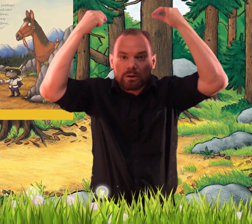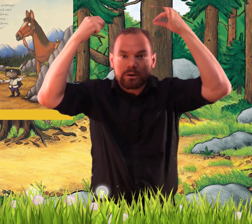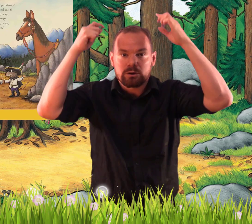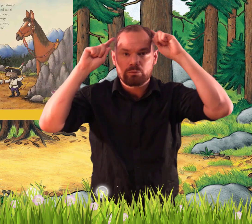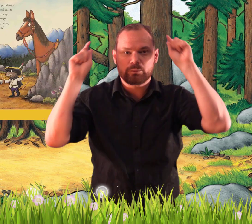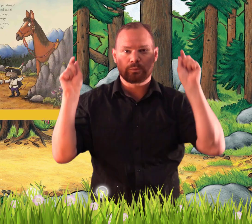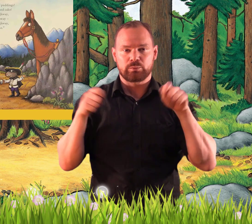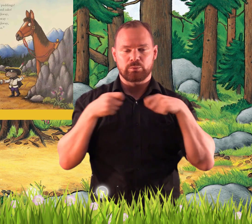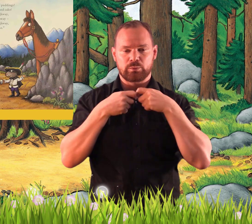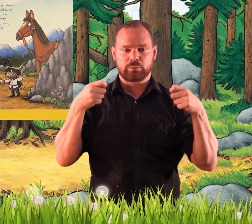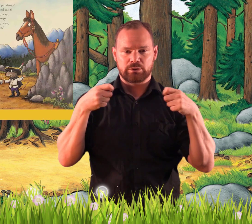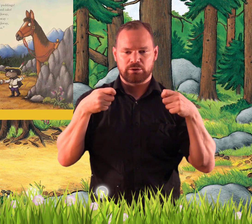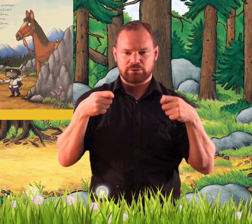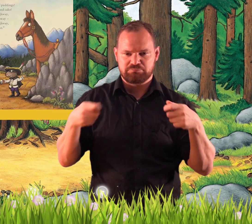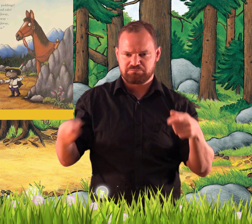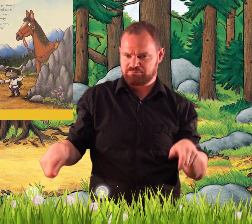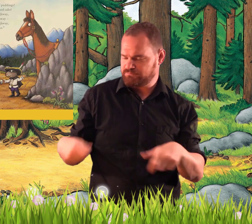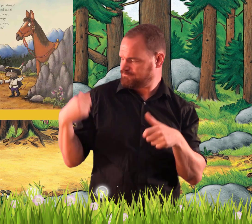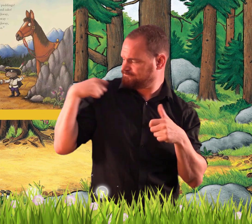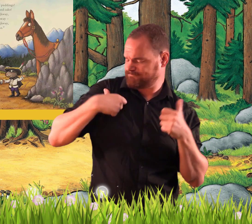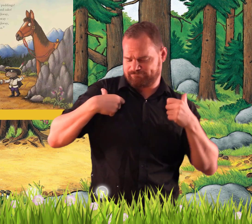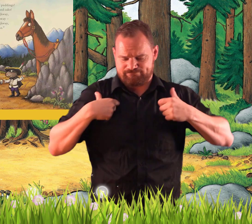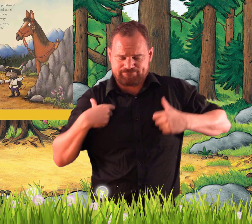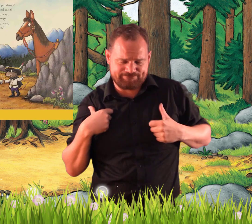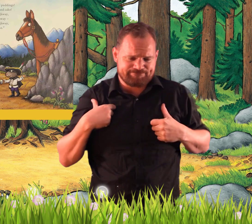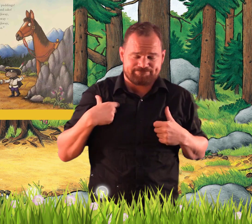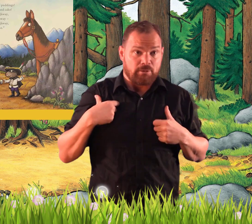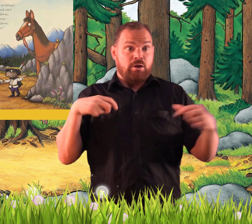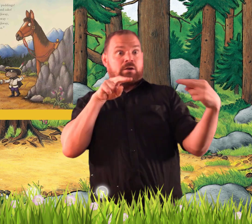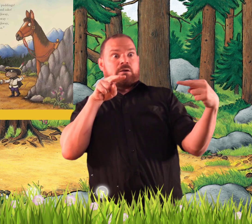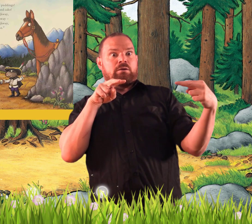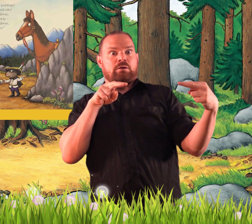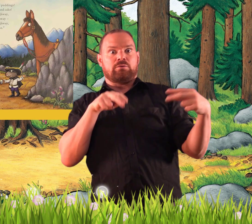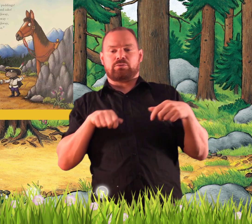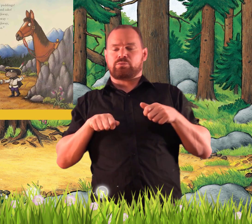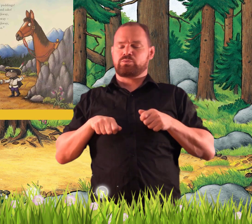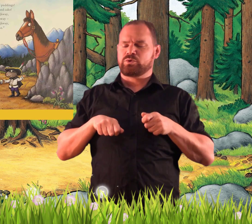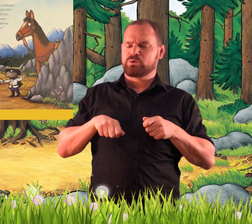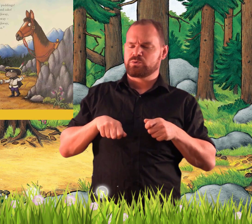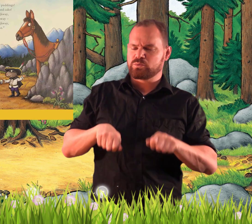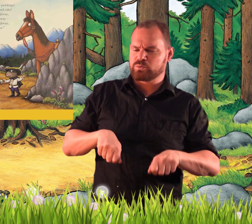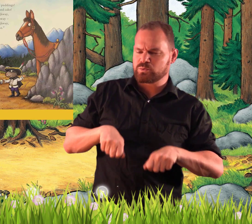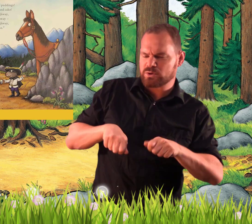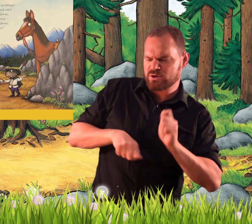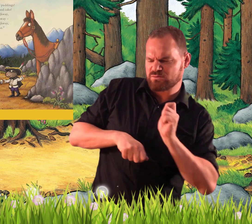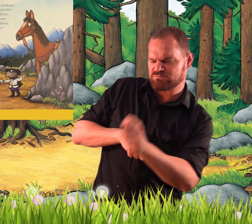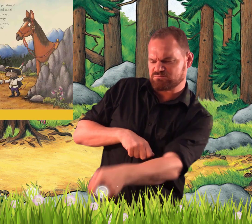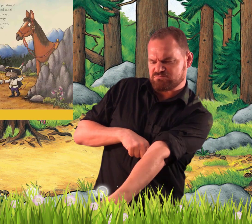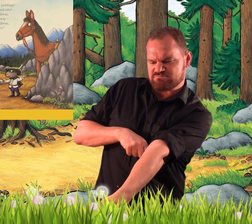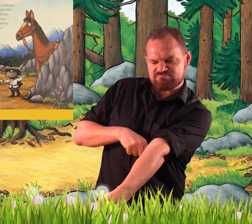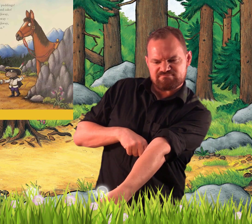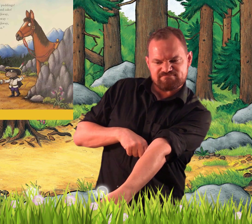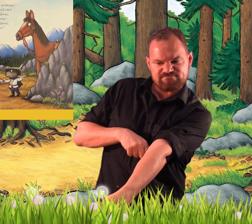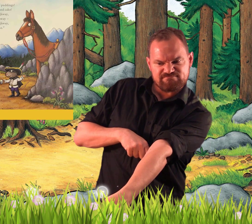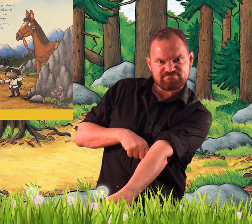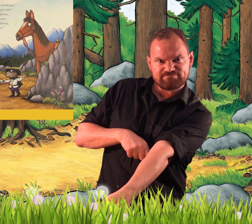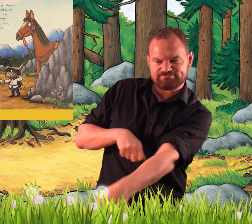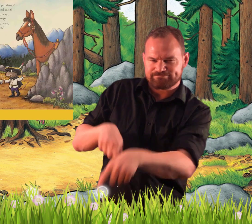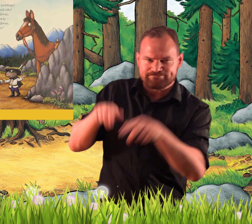backpack with pointy ears and a headscarf. She gasped. For blocking her way